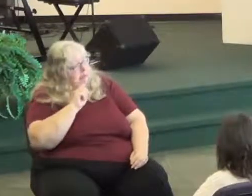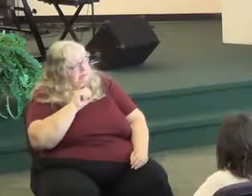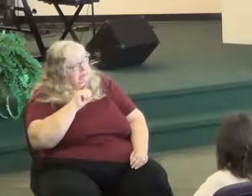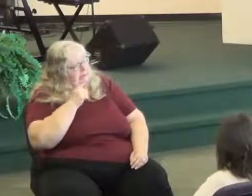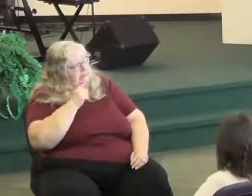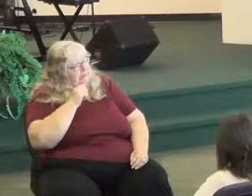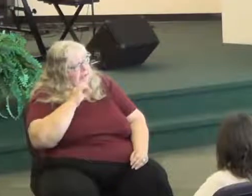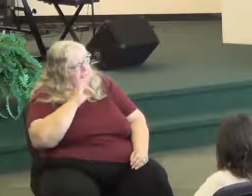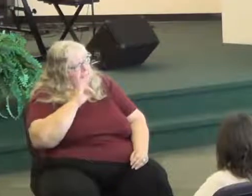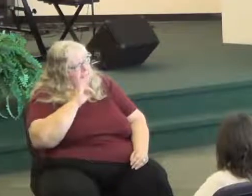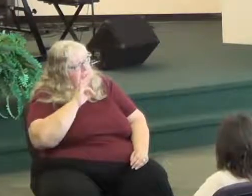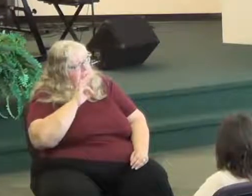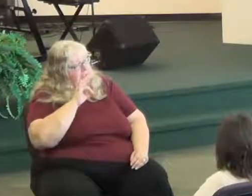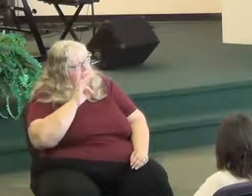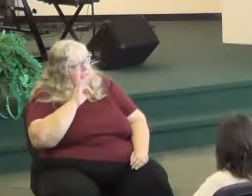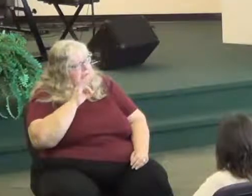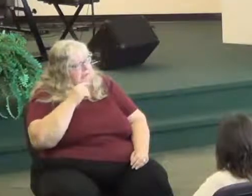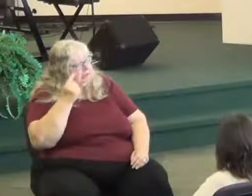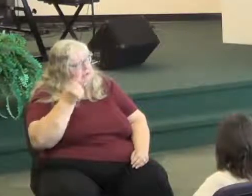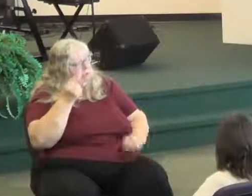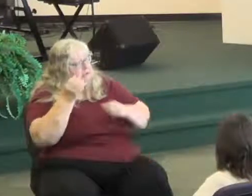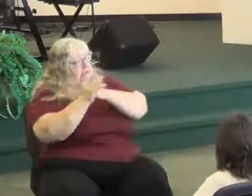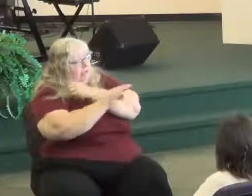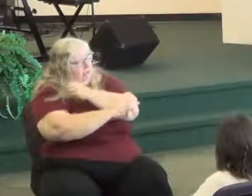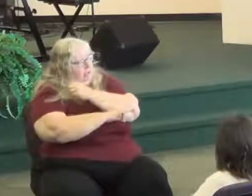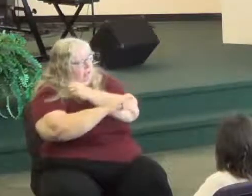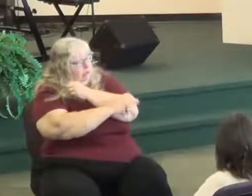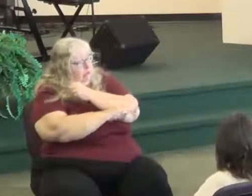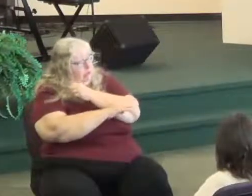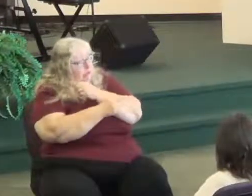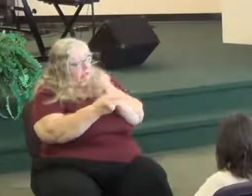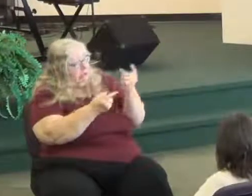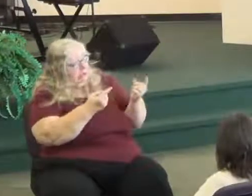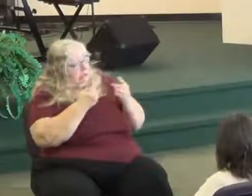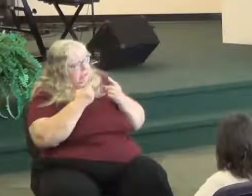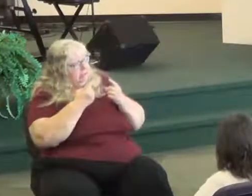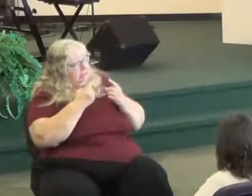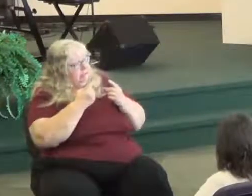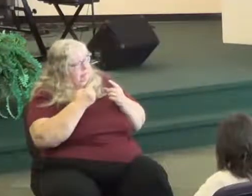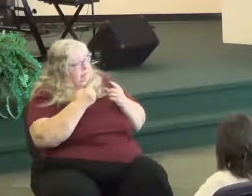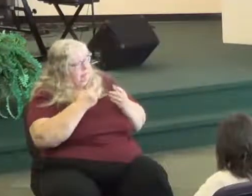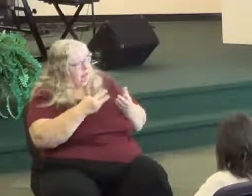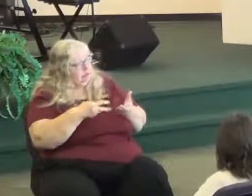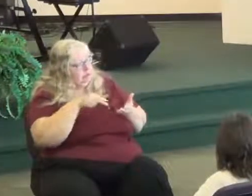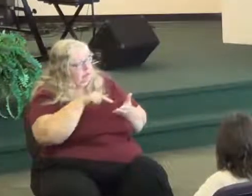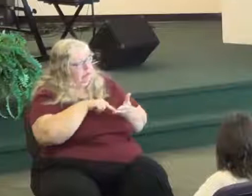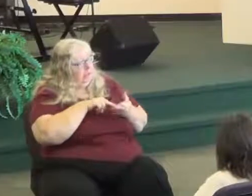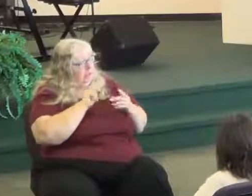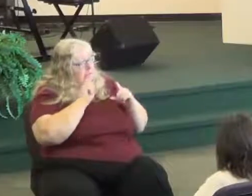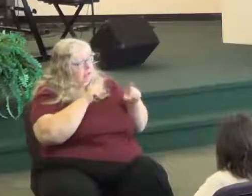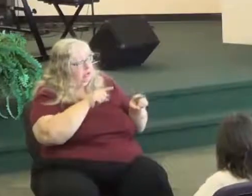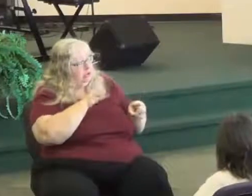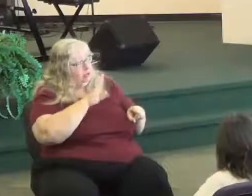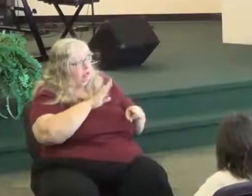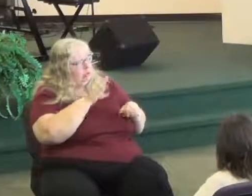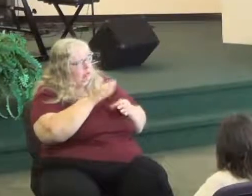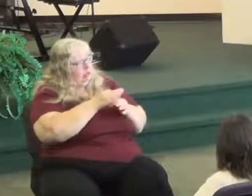God except this foreigner?" Then he said to him, "Rise and go. Your faith has made you well."